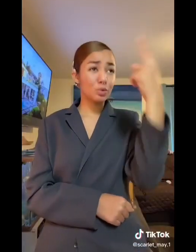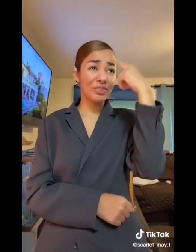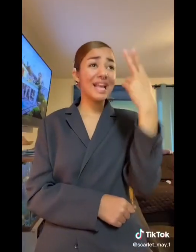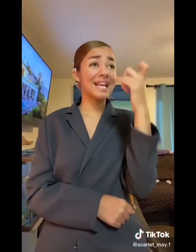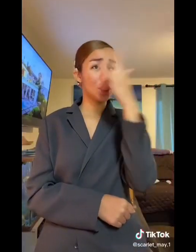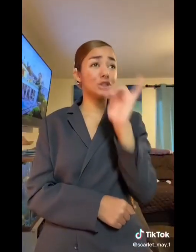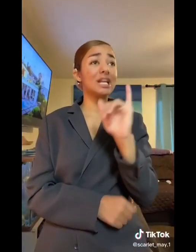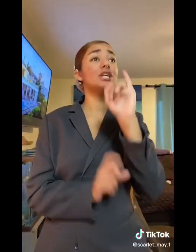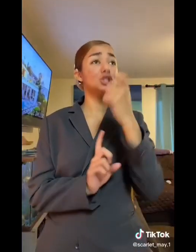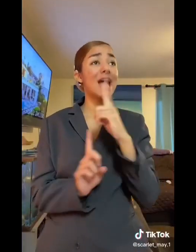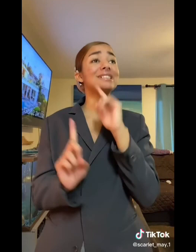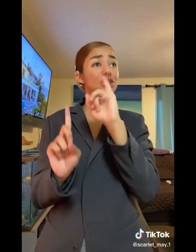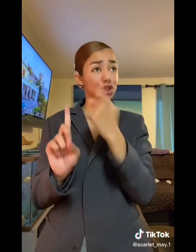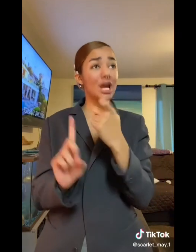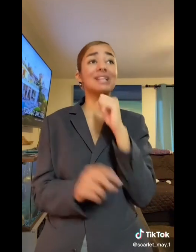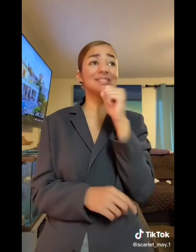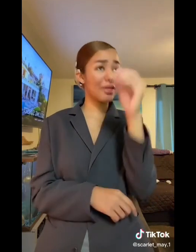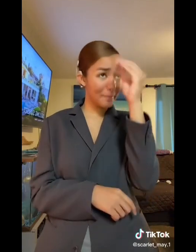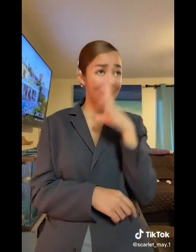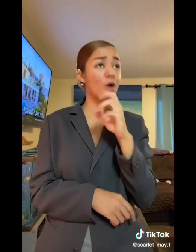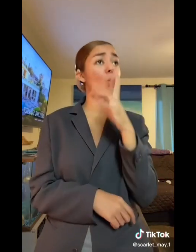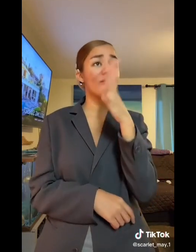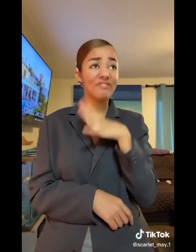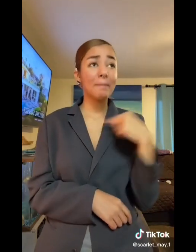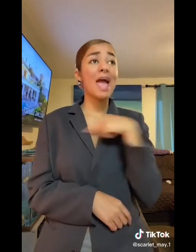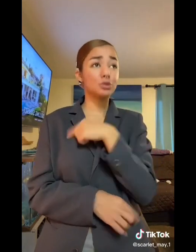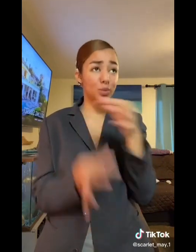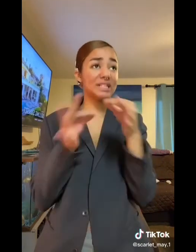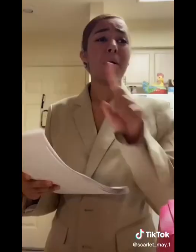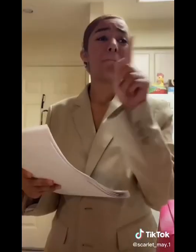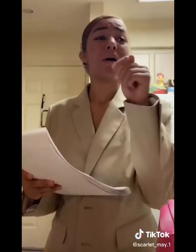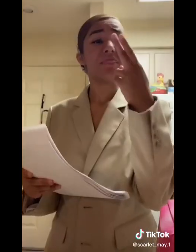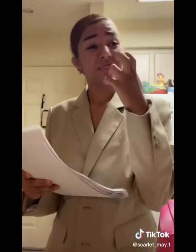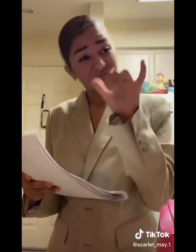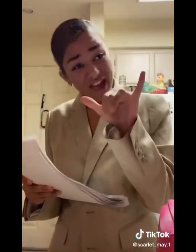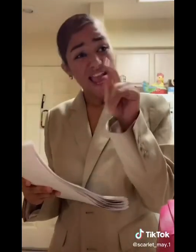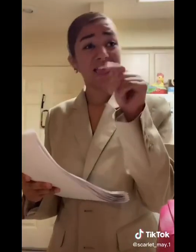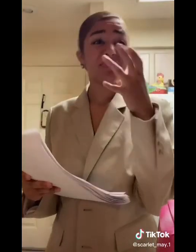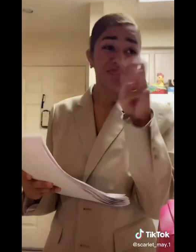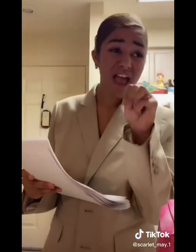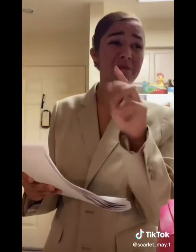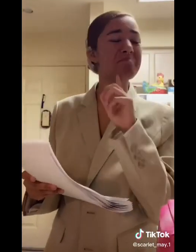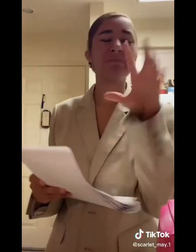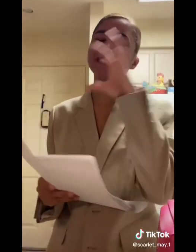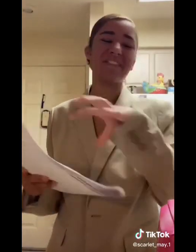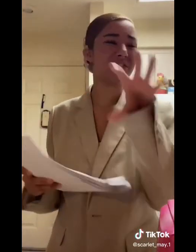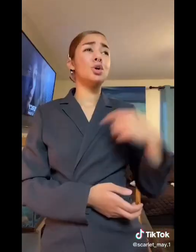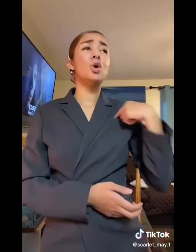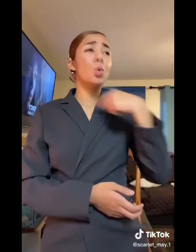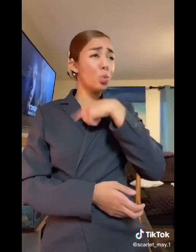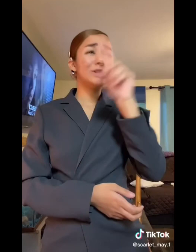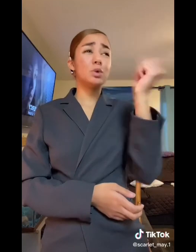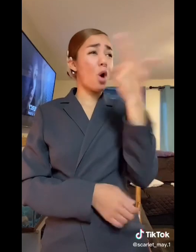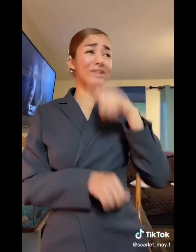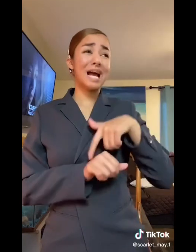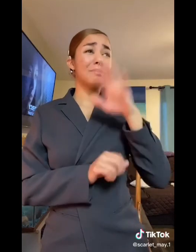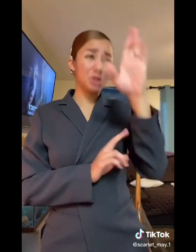he looks like. Jax is Jax, neither male nor female as you define it. But they, them, it's confusing. We do it all the time, Your Honor.